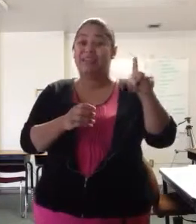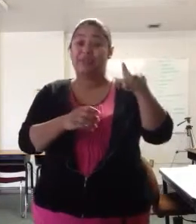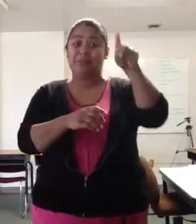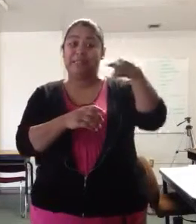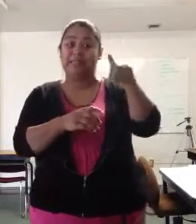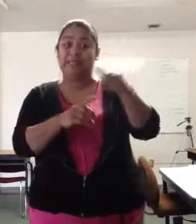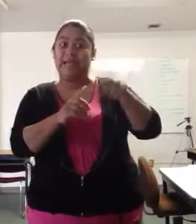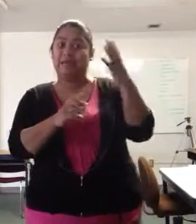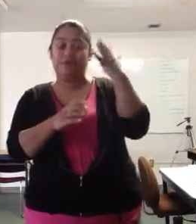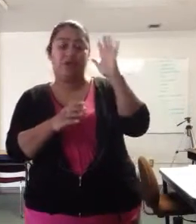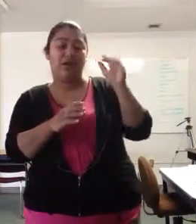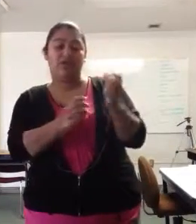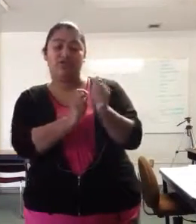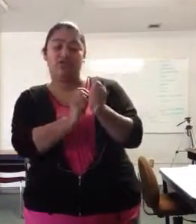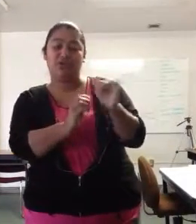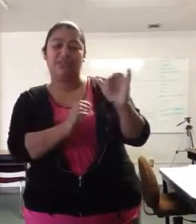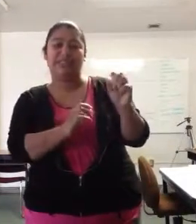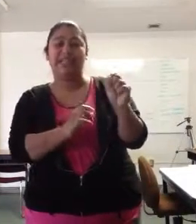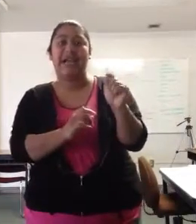yet. Whole numbers.